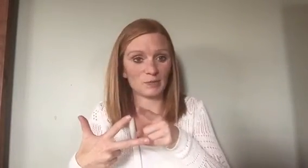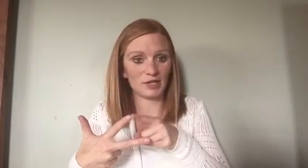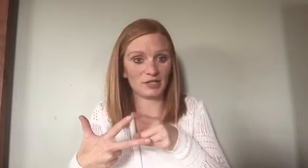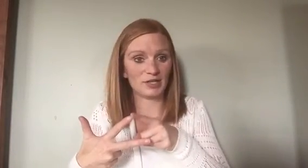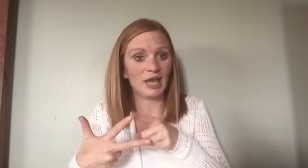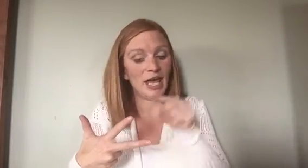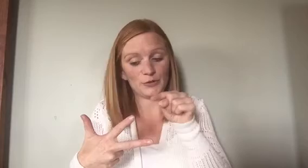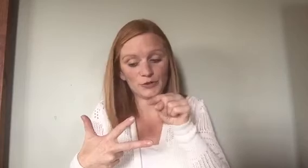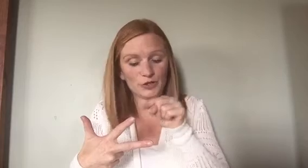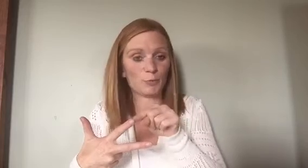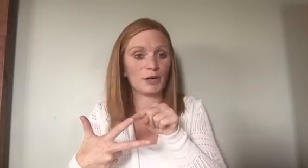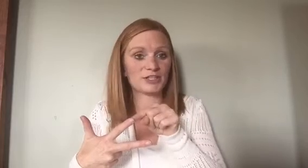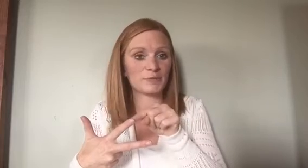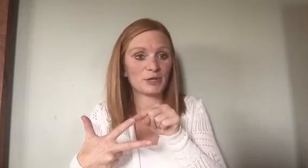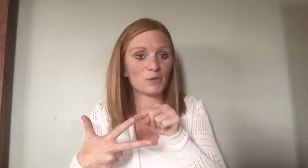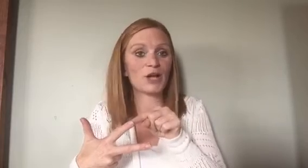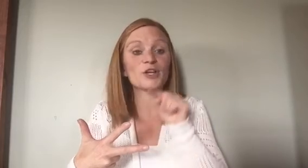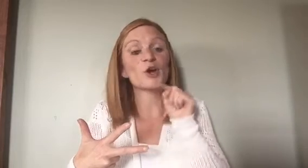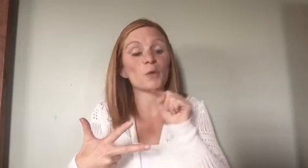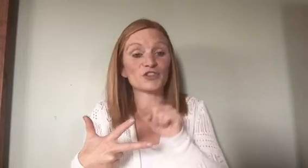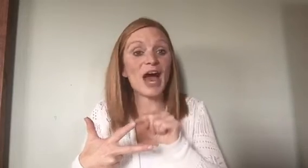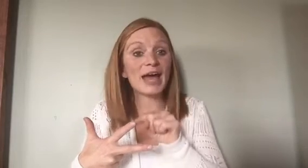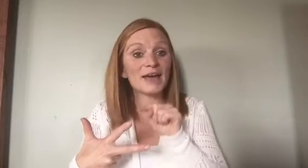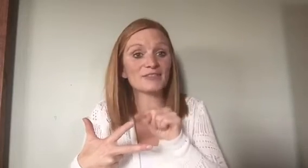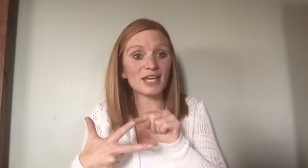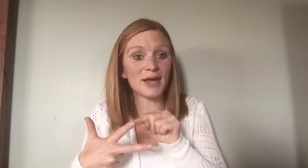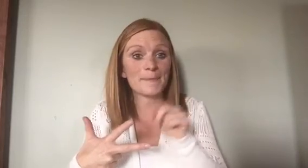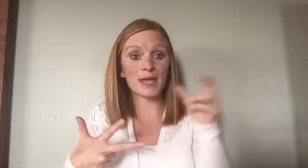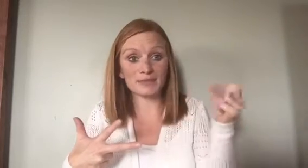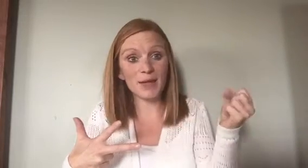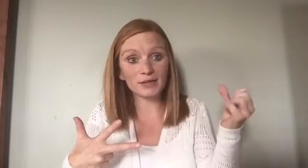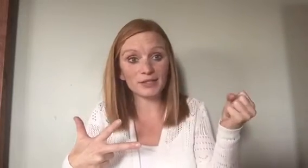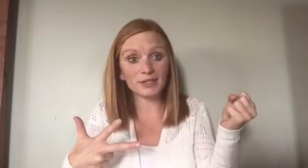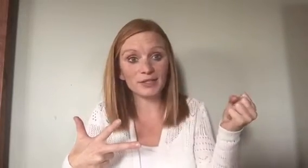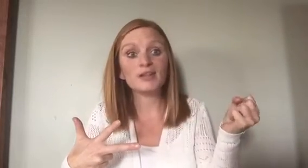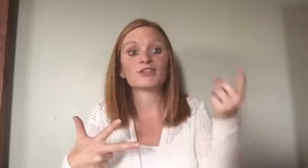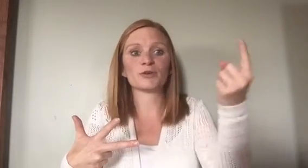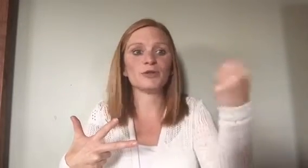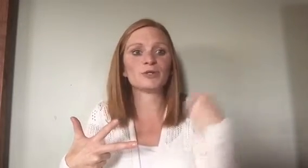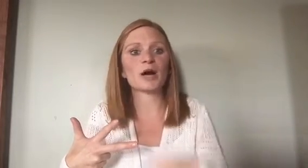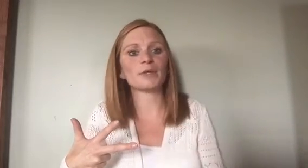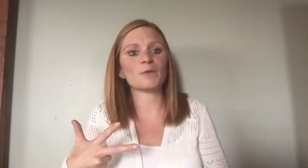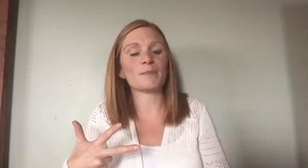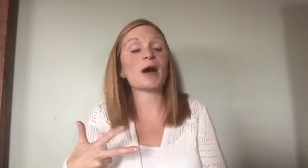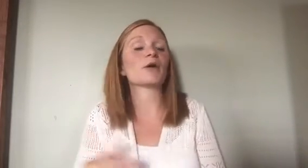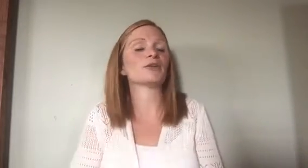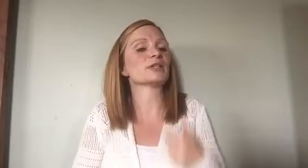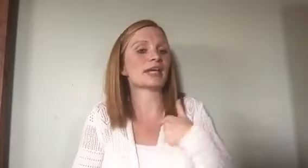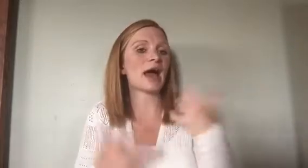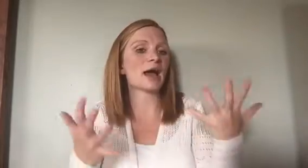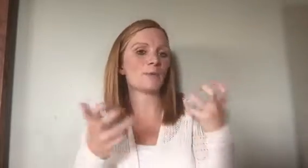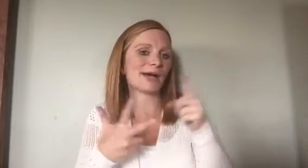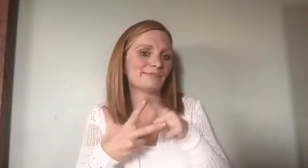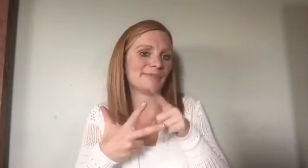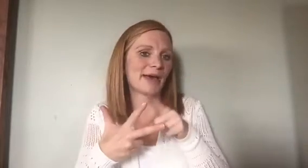one. And you could just point to the middle one, which I have set up as milk. So you tell me you want milk, and you could say, I want that